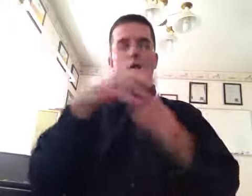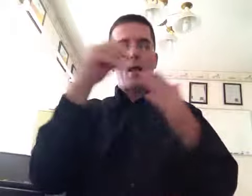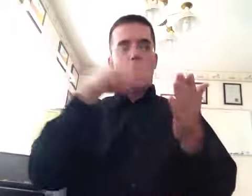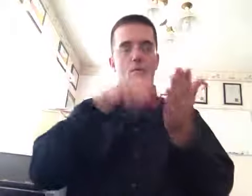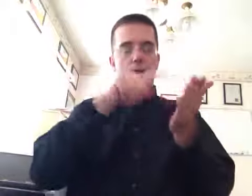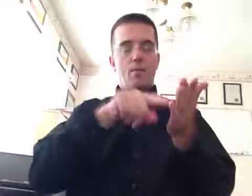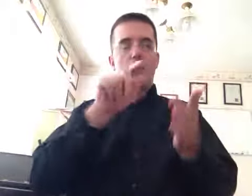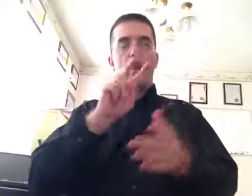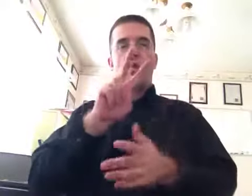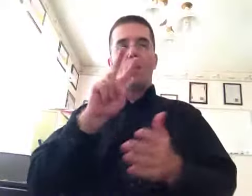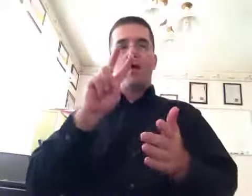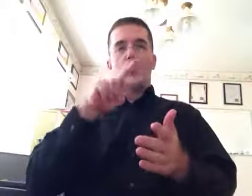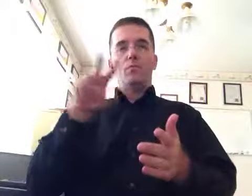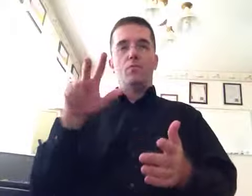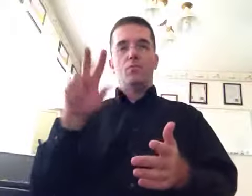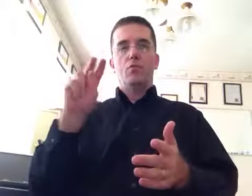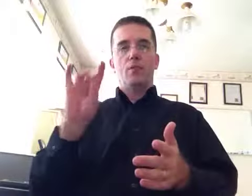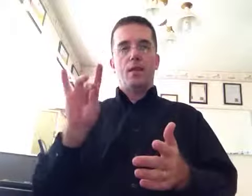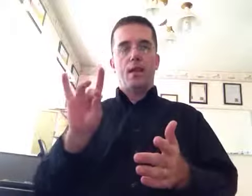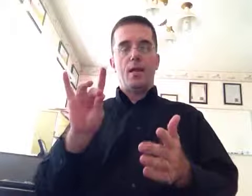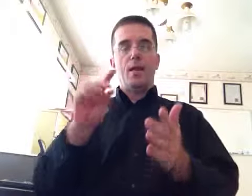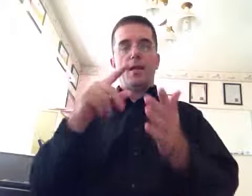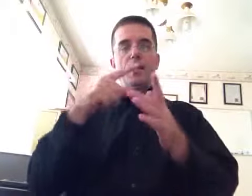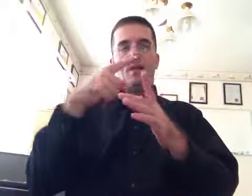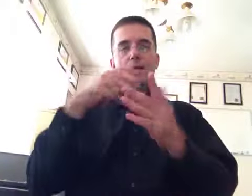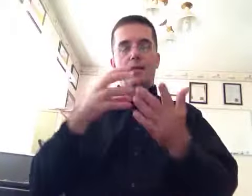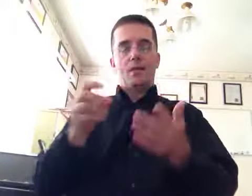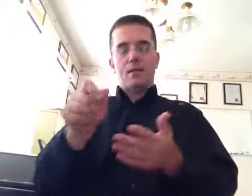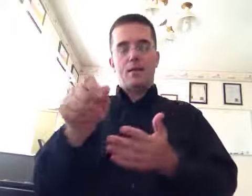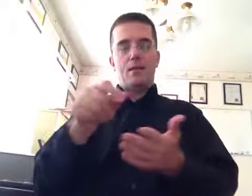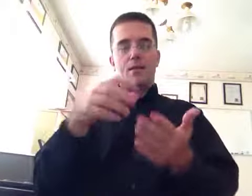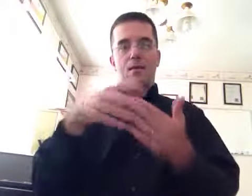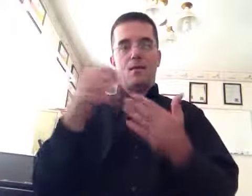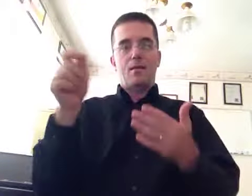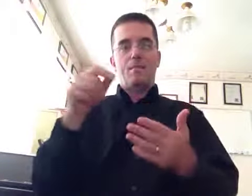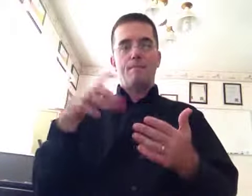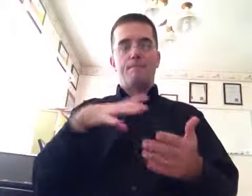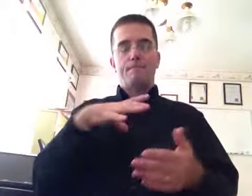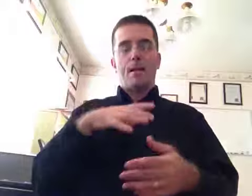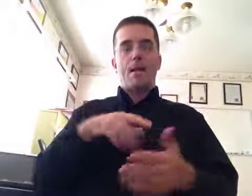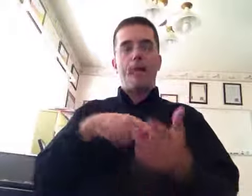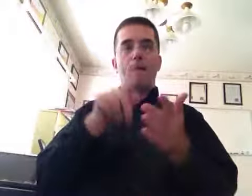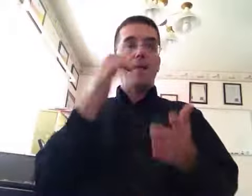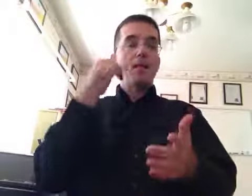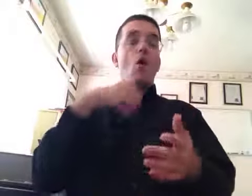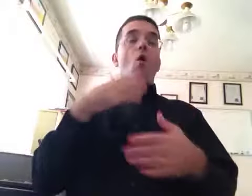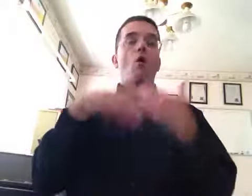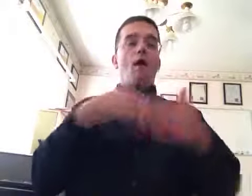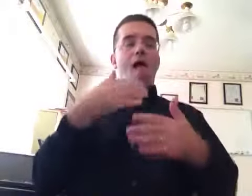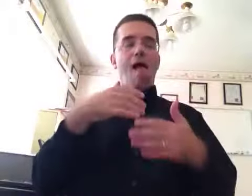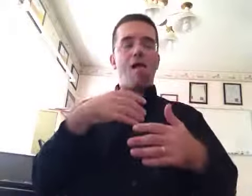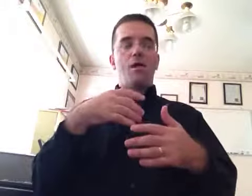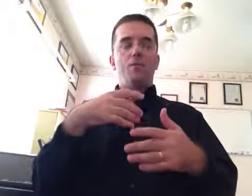balance is about a $38 a month payment. And as long as I do those, they'll for 6 months they'll clean